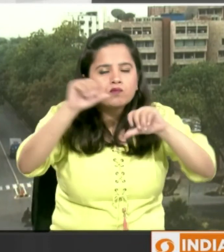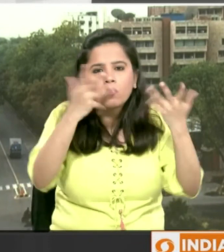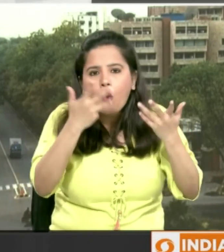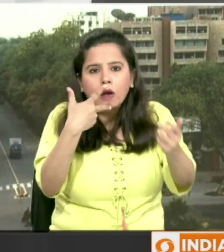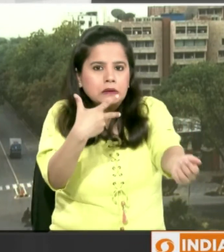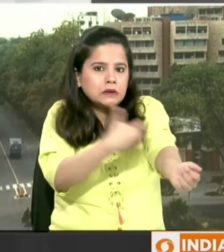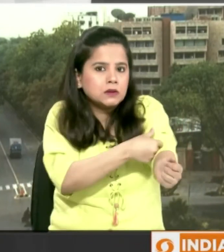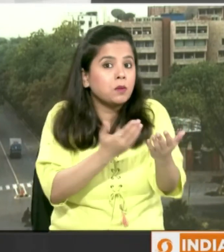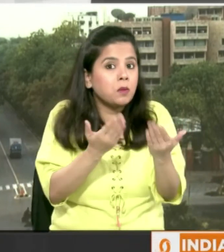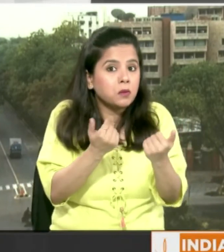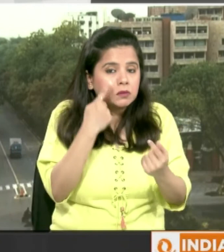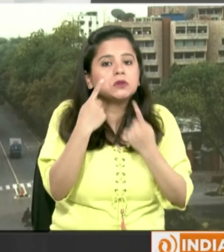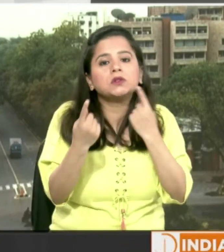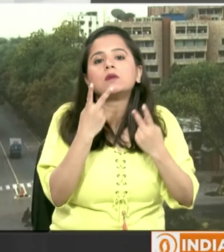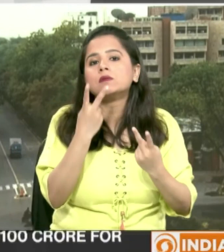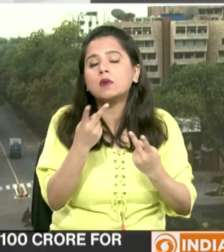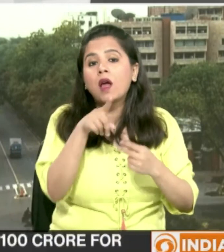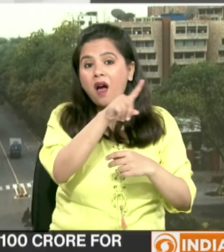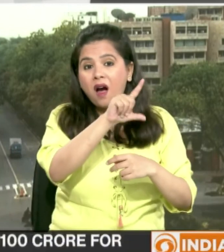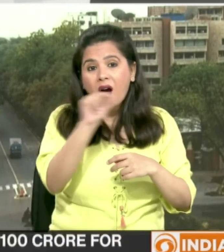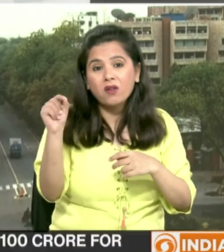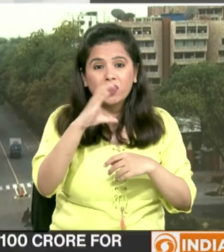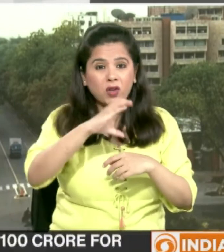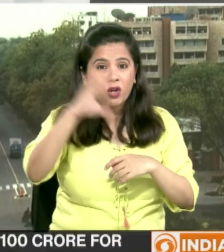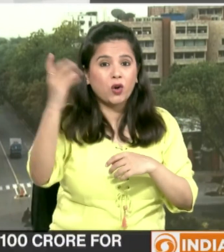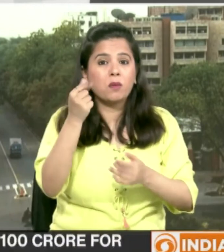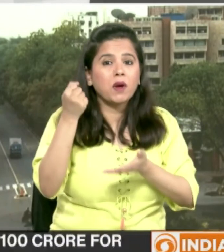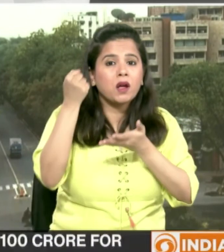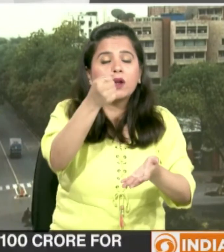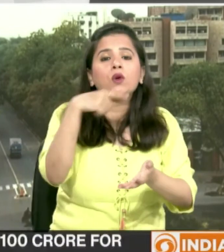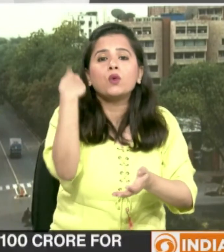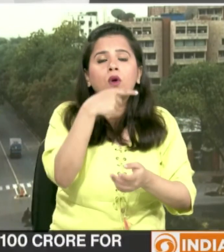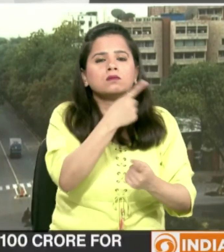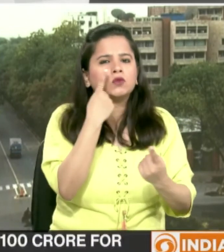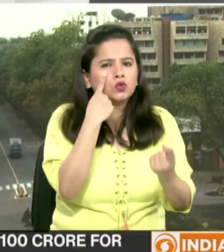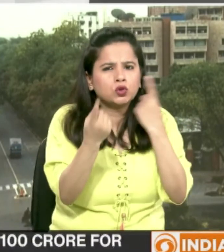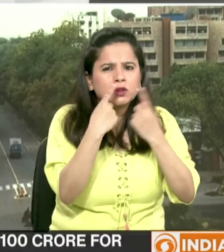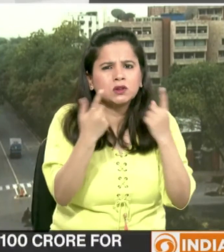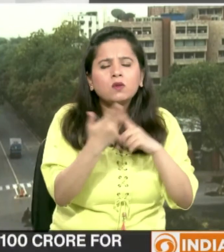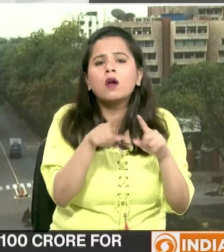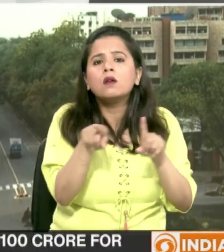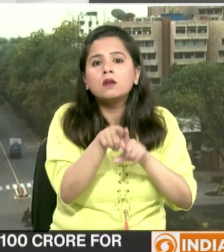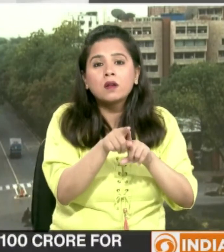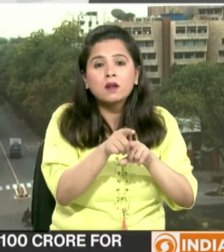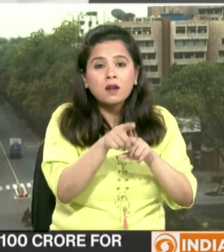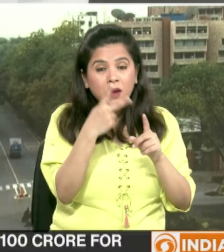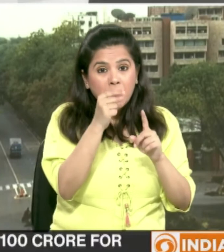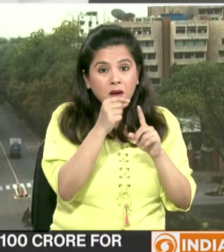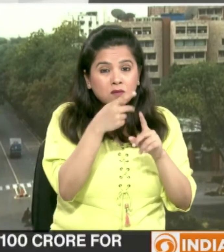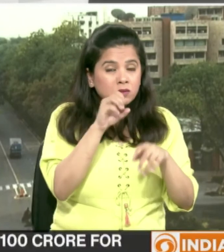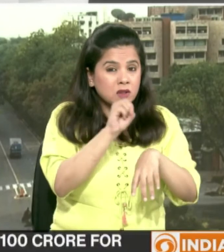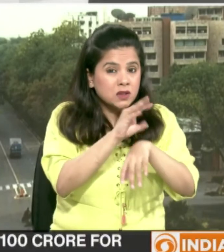development. The 100 crore rupees will be utilized under the supervision of the principal scientific